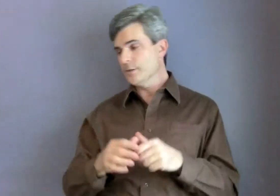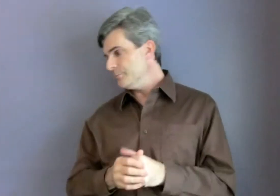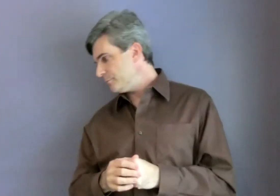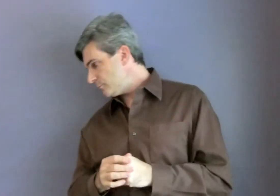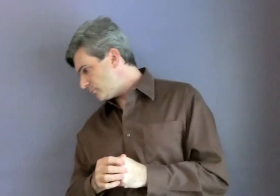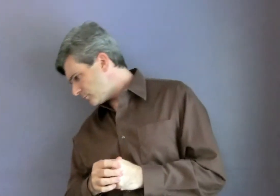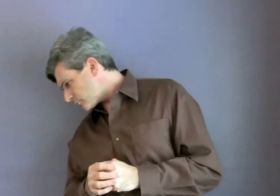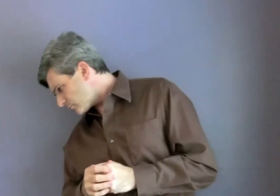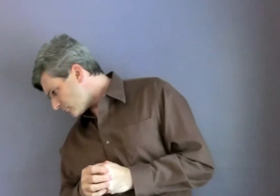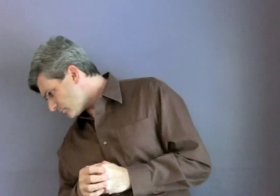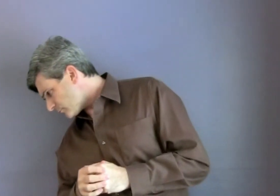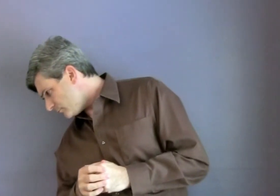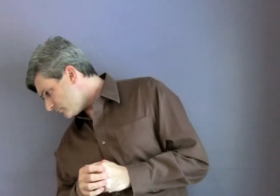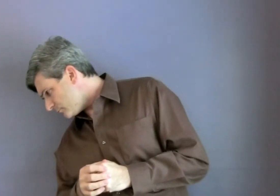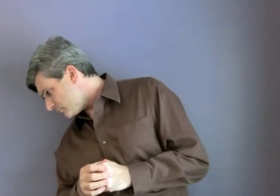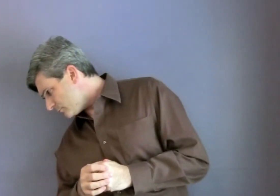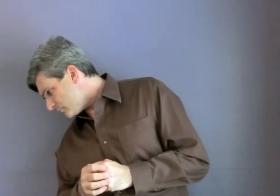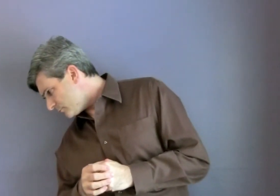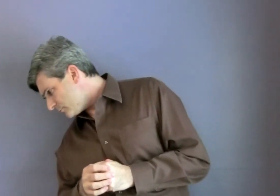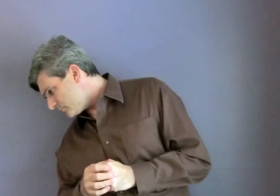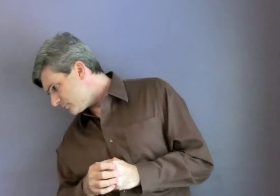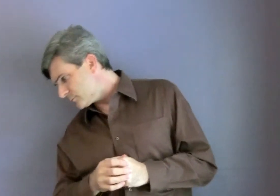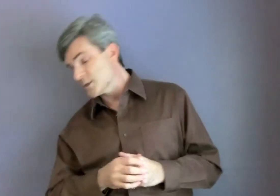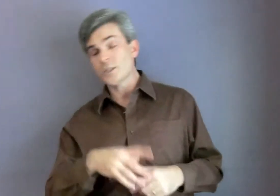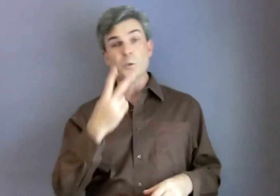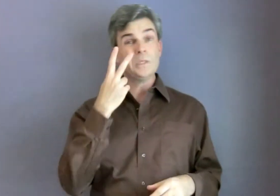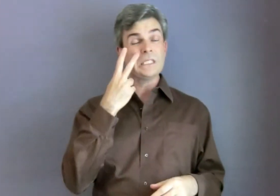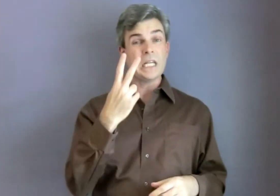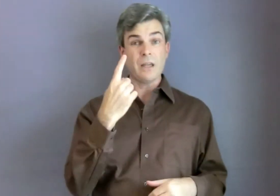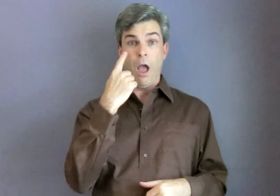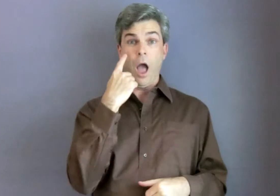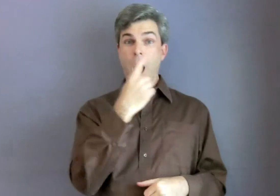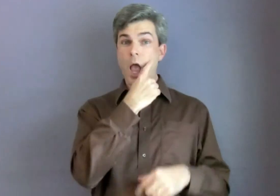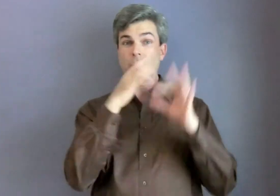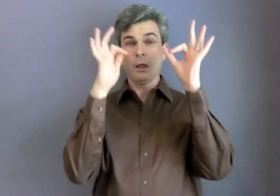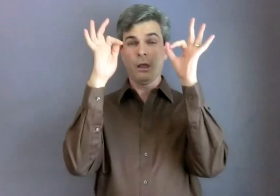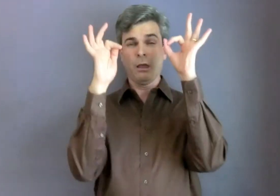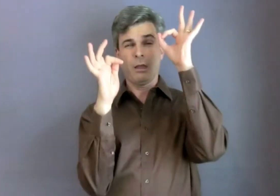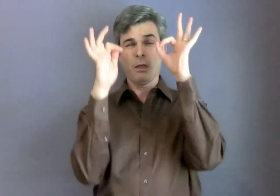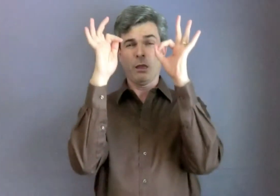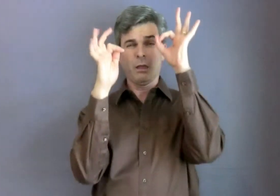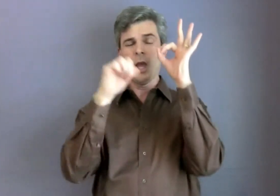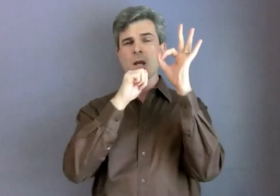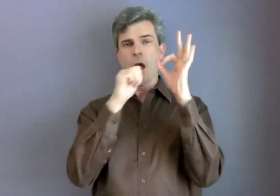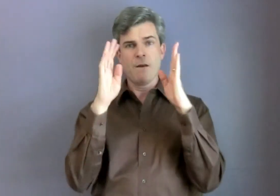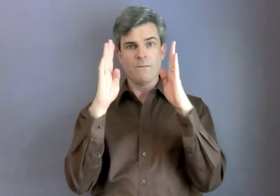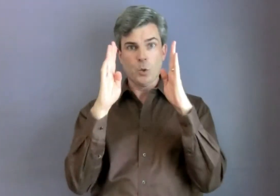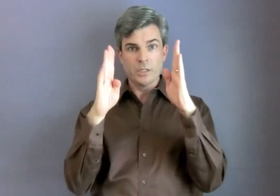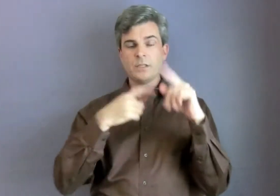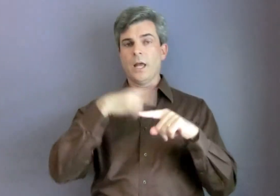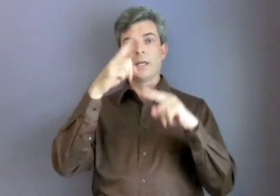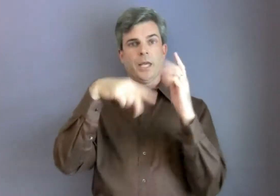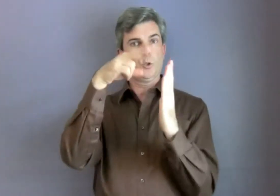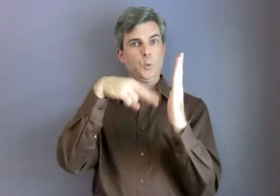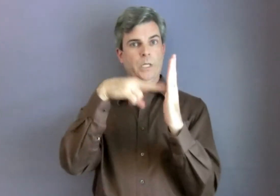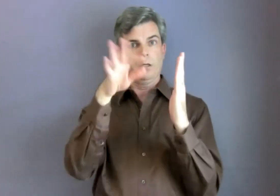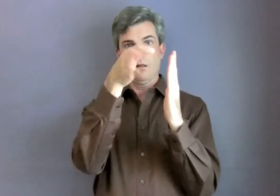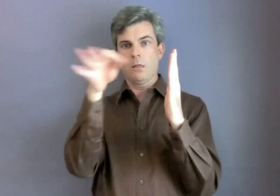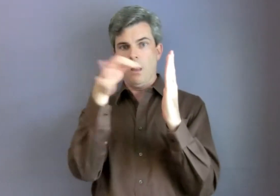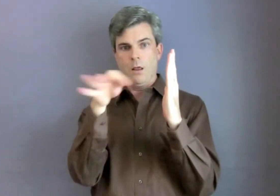system. Look into those eyes. I'm not able to focus those eyes. I'm not able to follow a line of text in a book. But the system has moved me